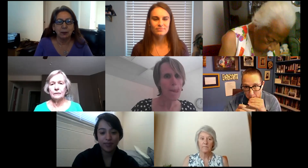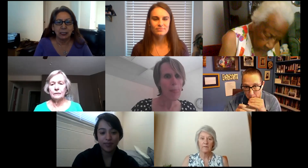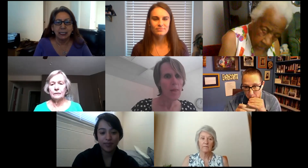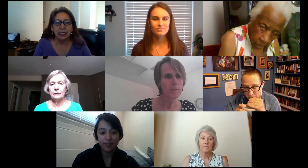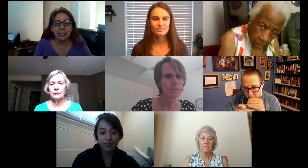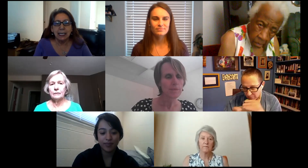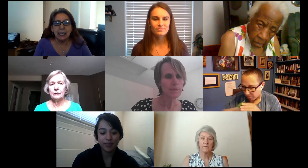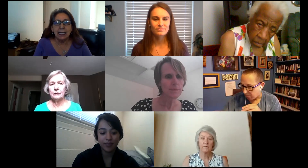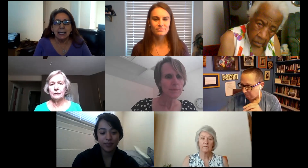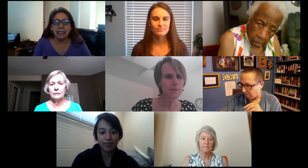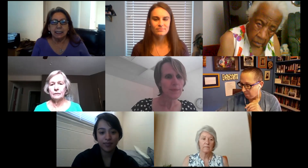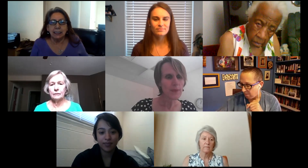Hearing.